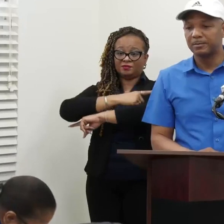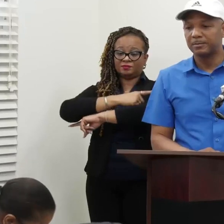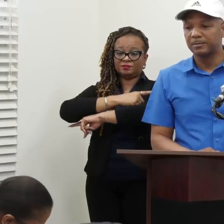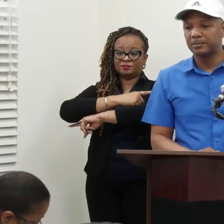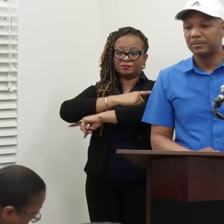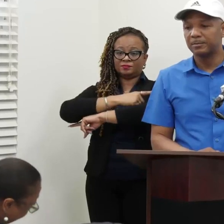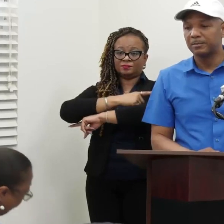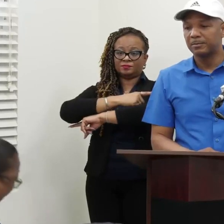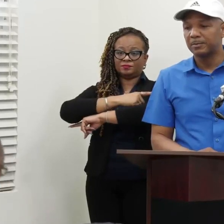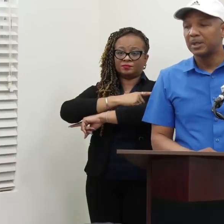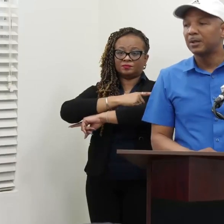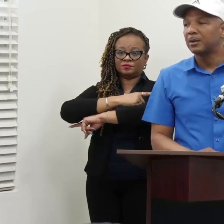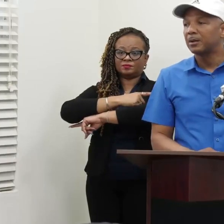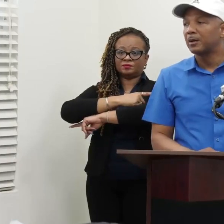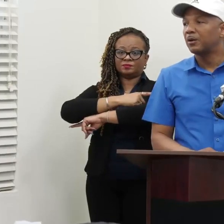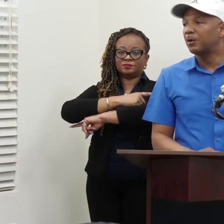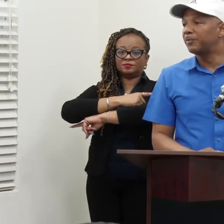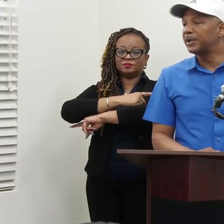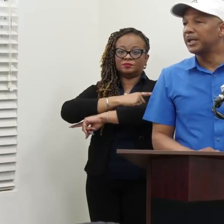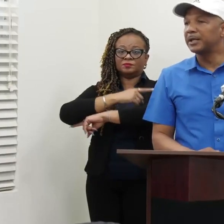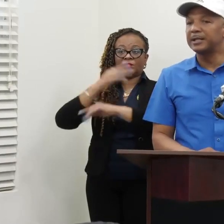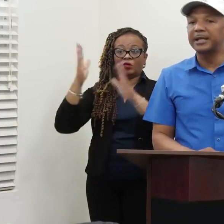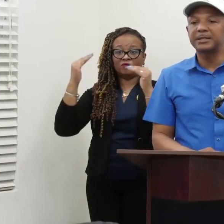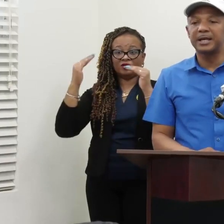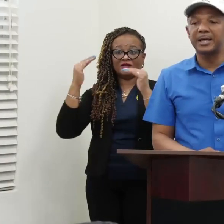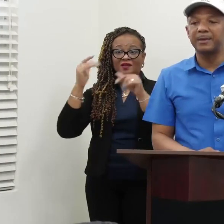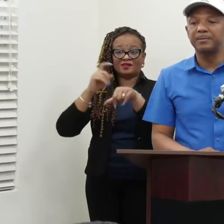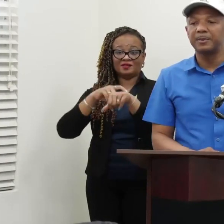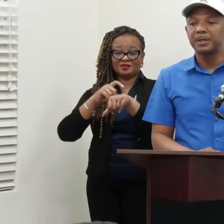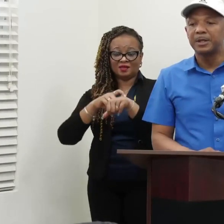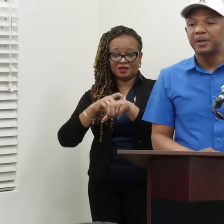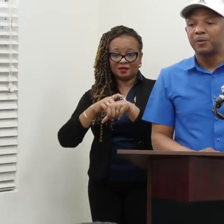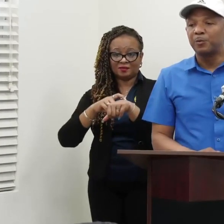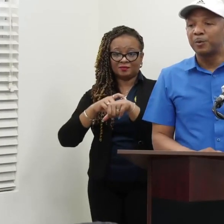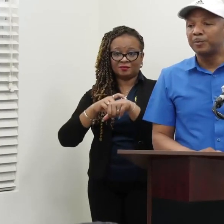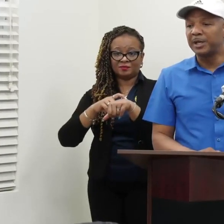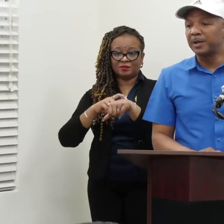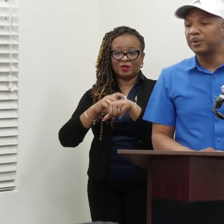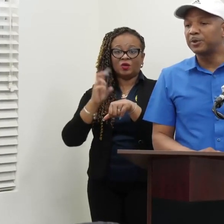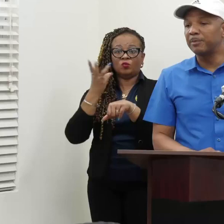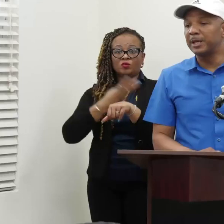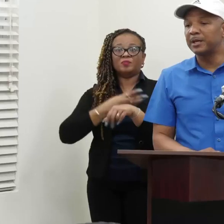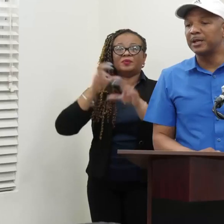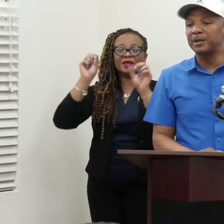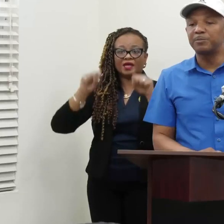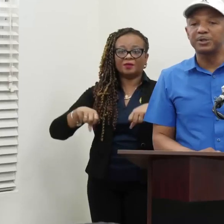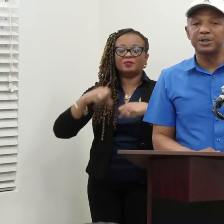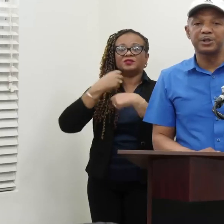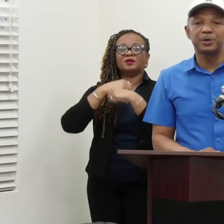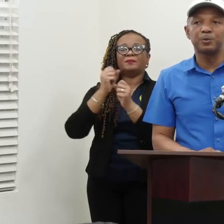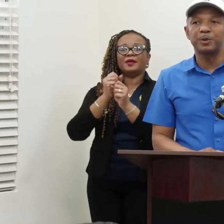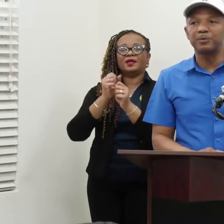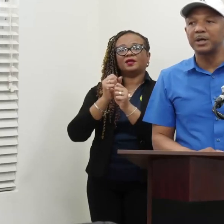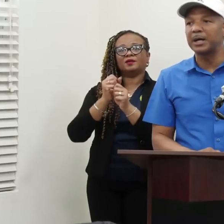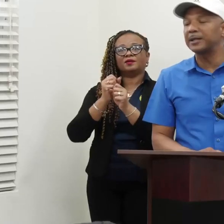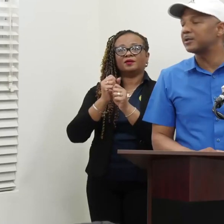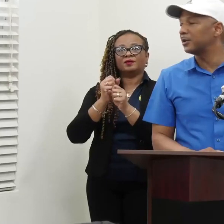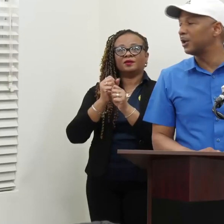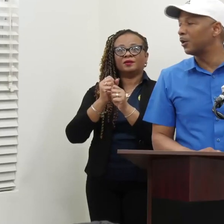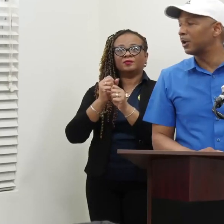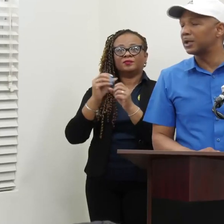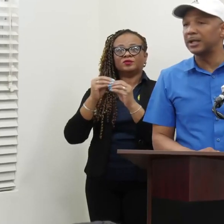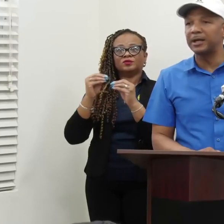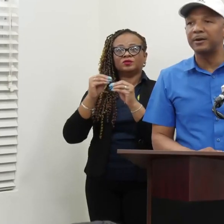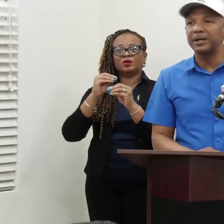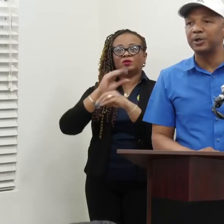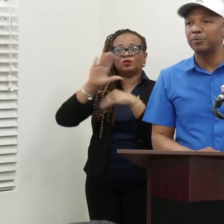encore à 5h jeudi. Hopefully at that time we would be able to make a position with regards to